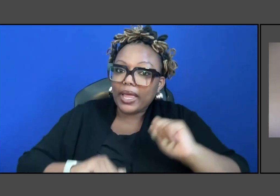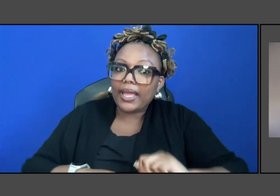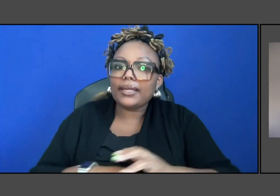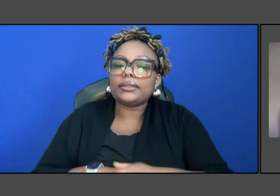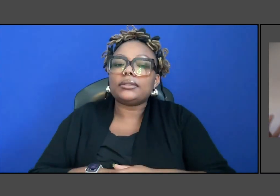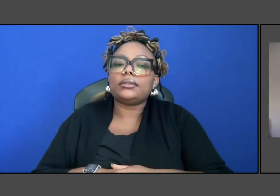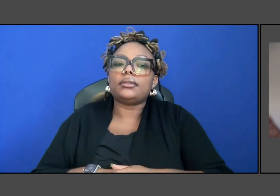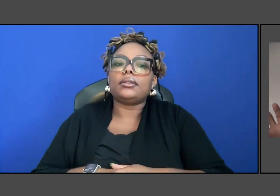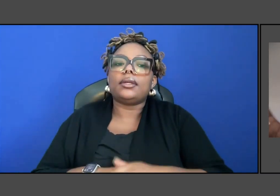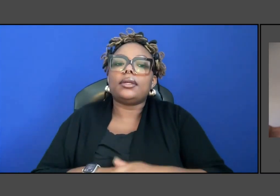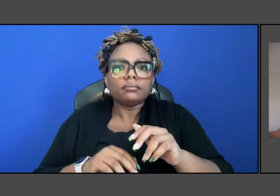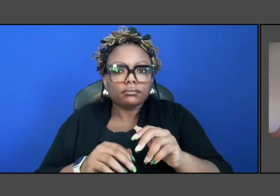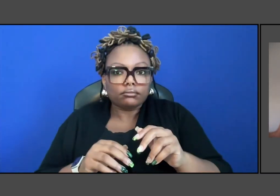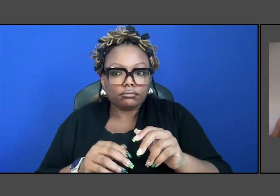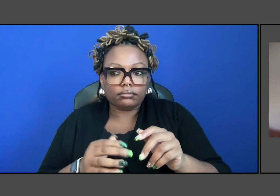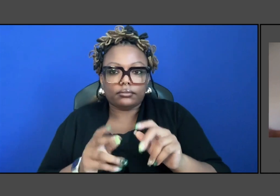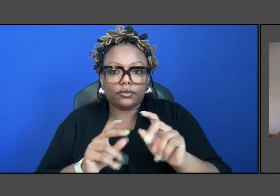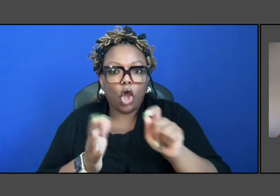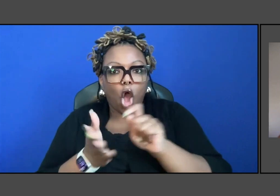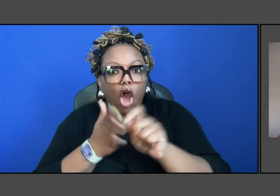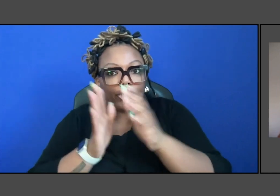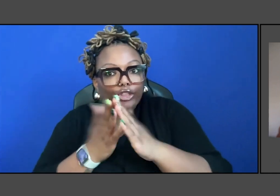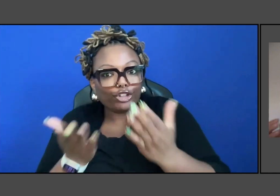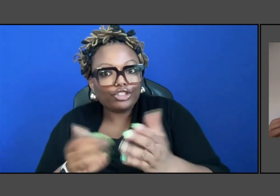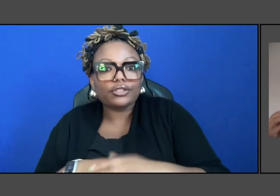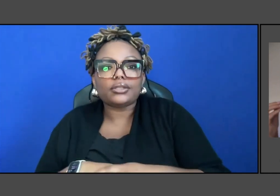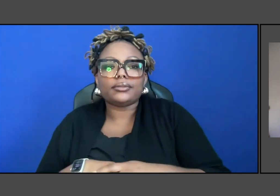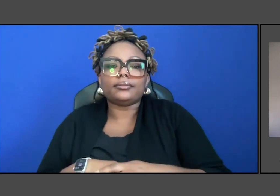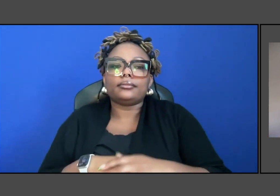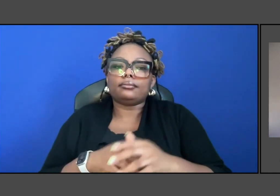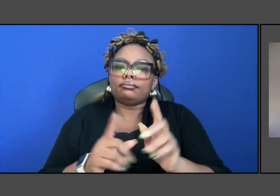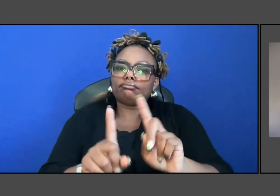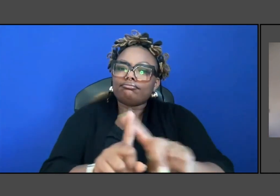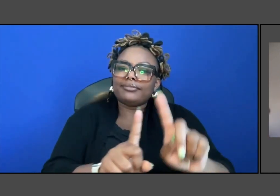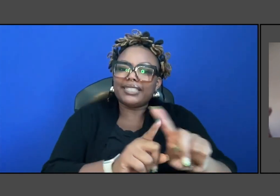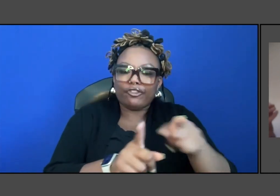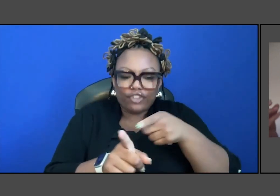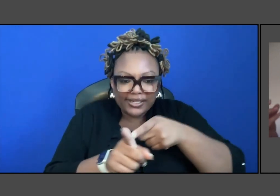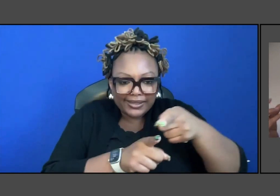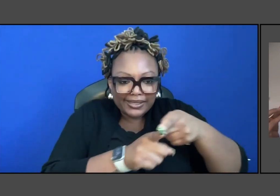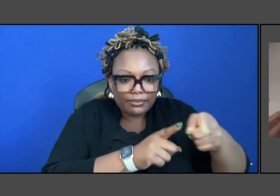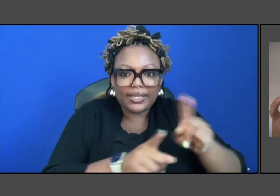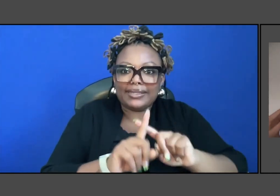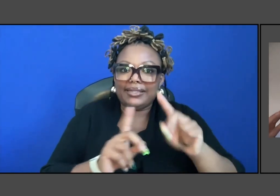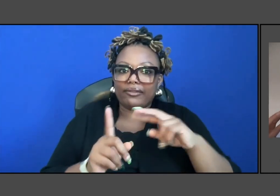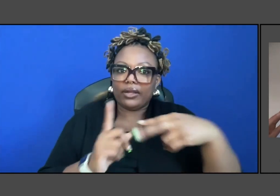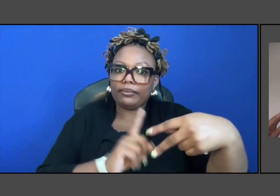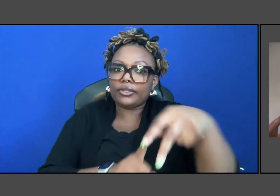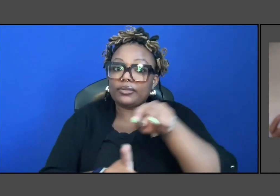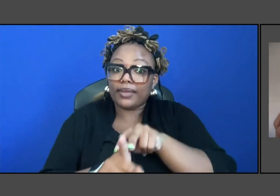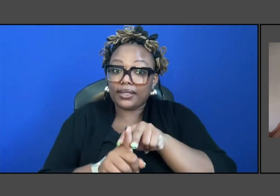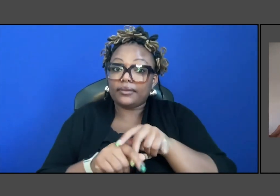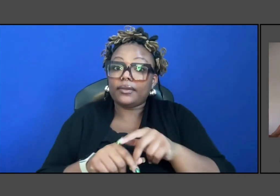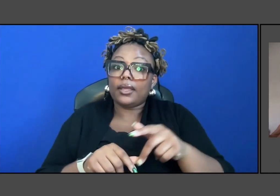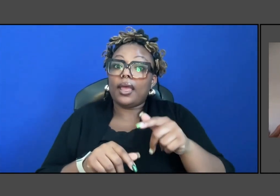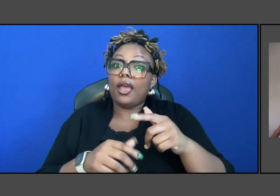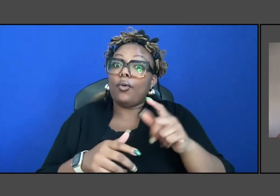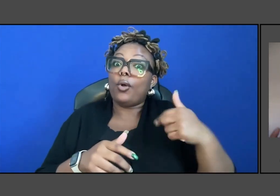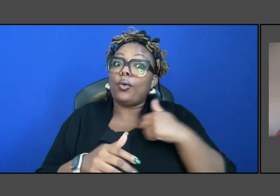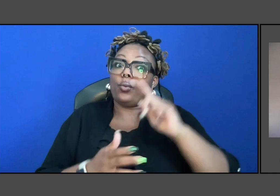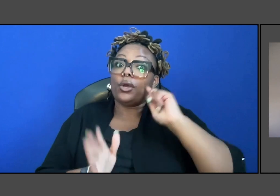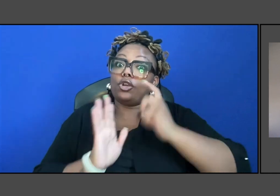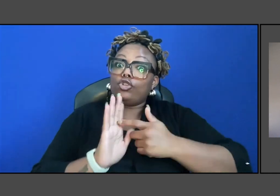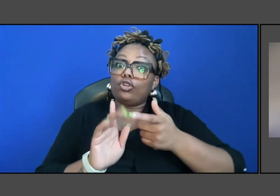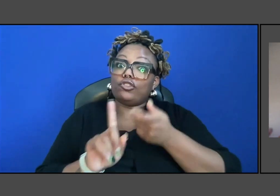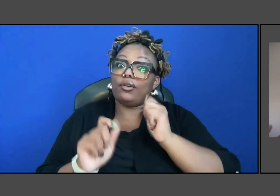novelists, all sorts of disciplines, all sorts of perspectives. And what really came out of all these conversations